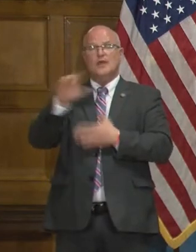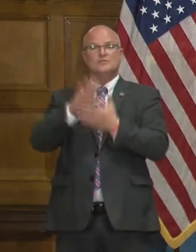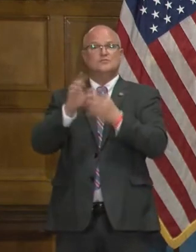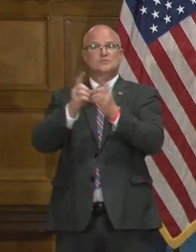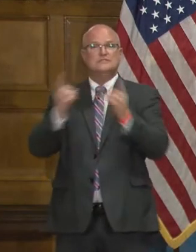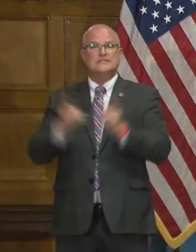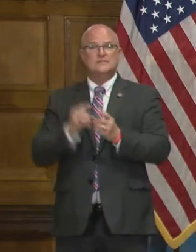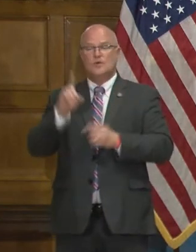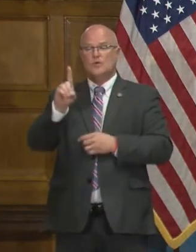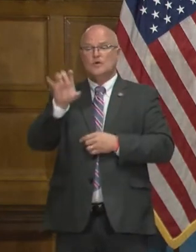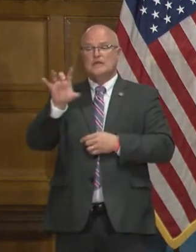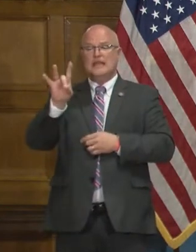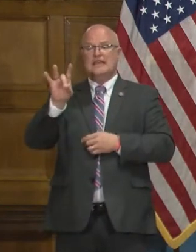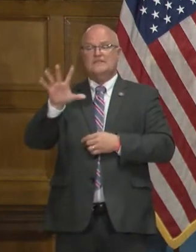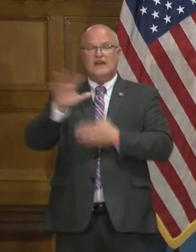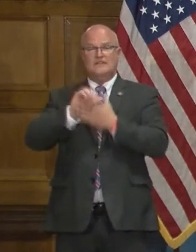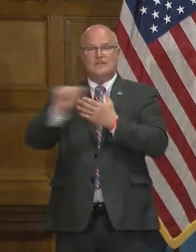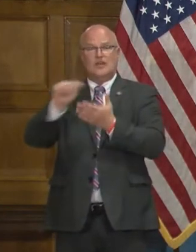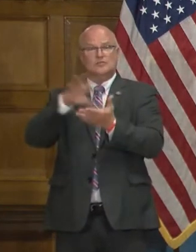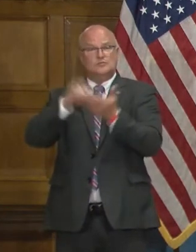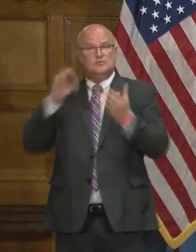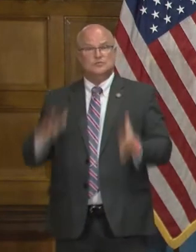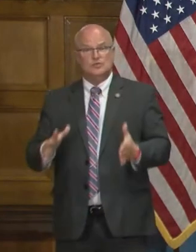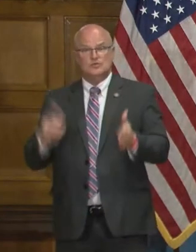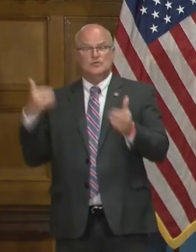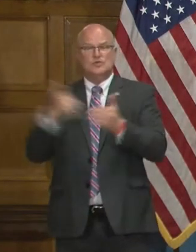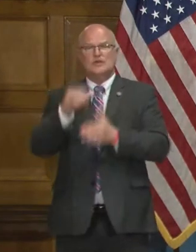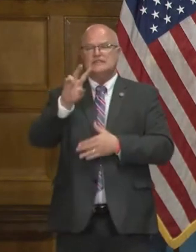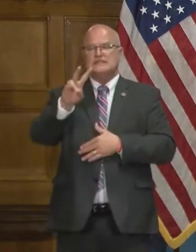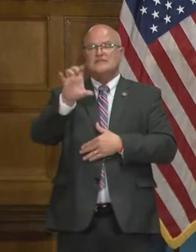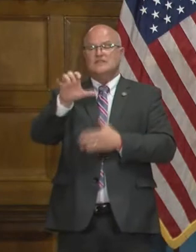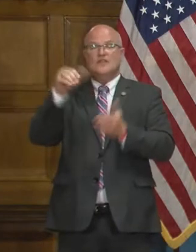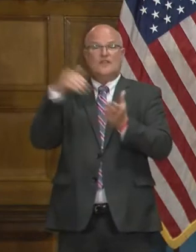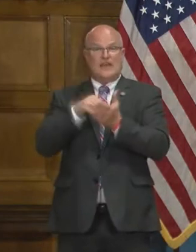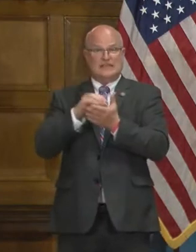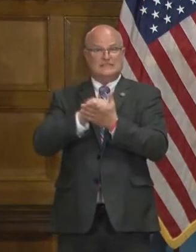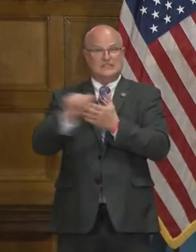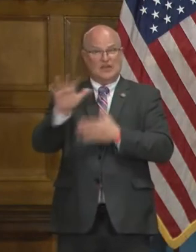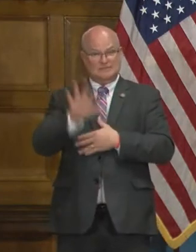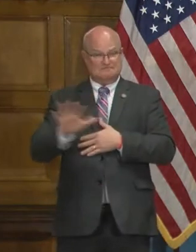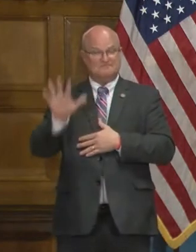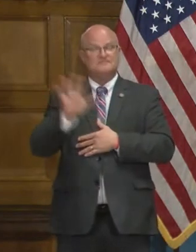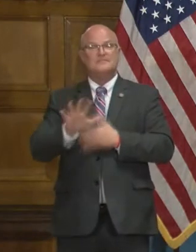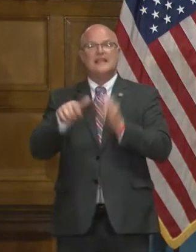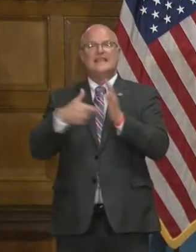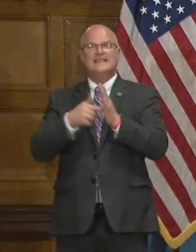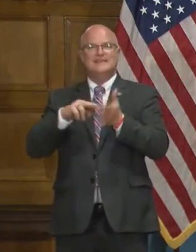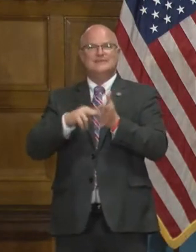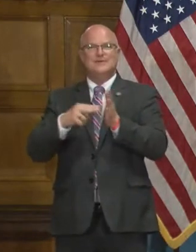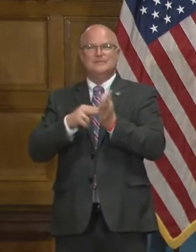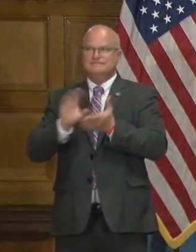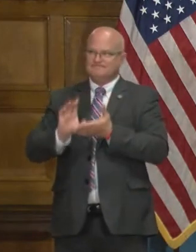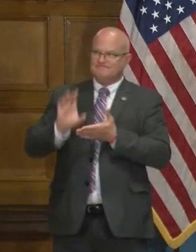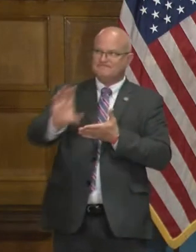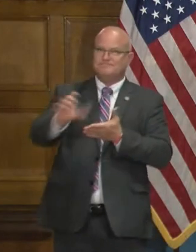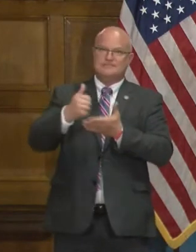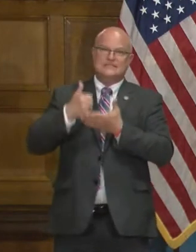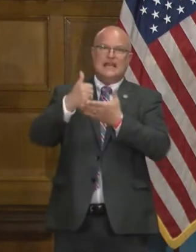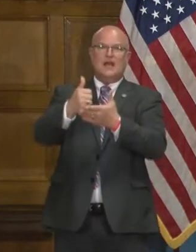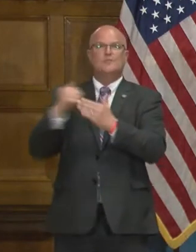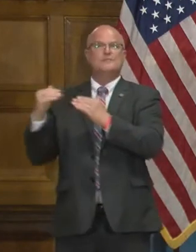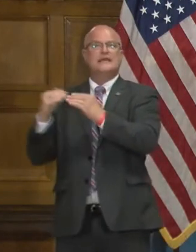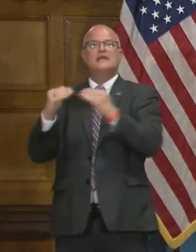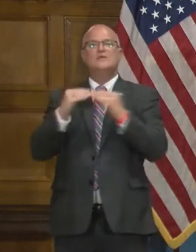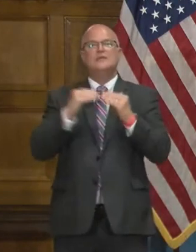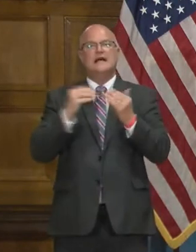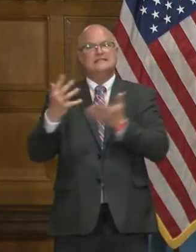District, $185 per student. It's close to $700,000. That this will mean to help equalize